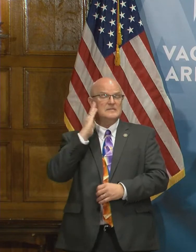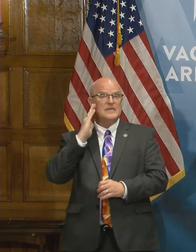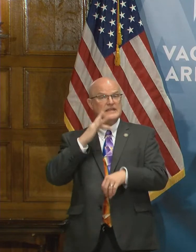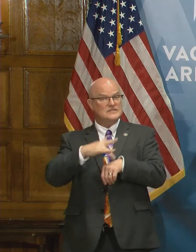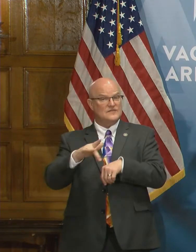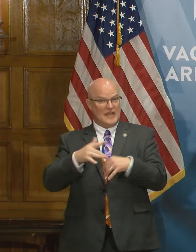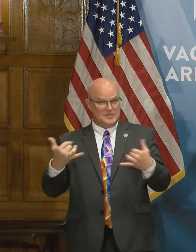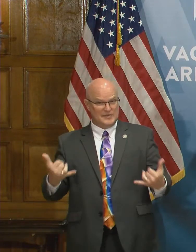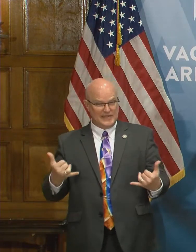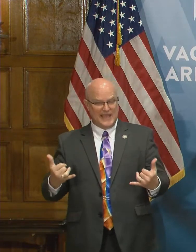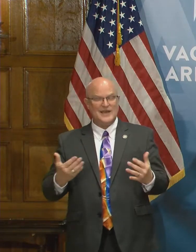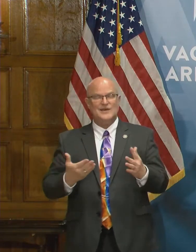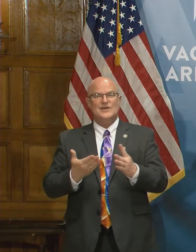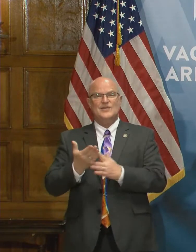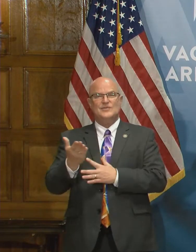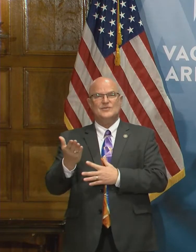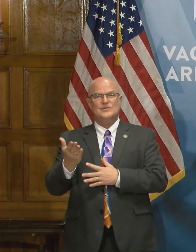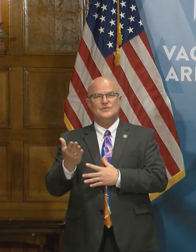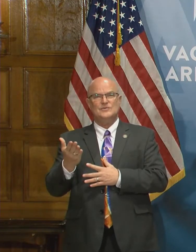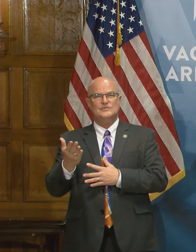available at